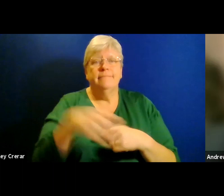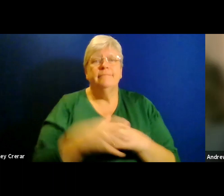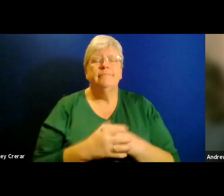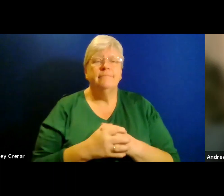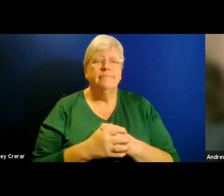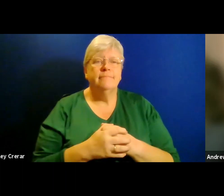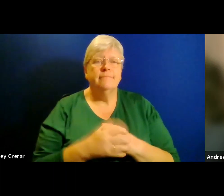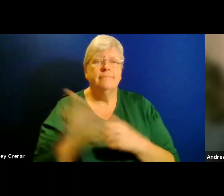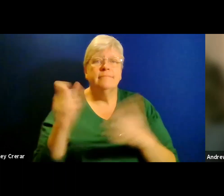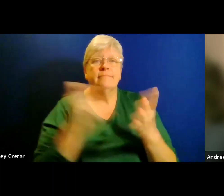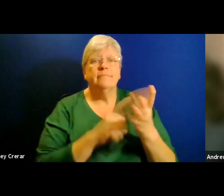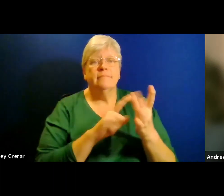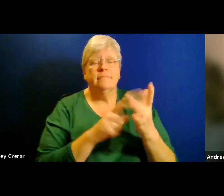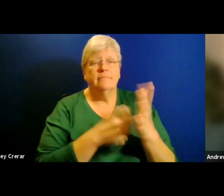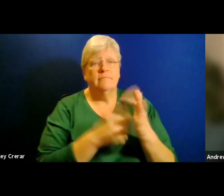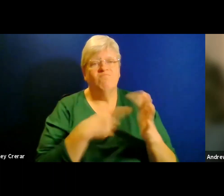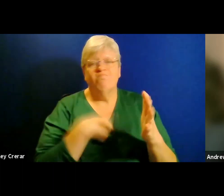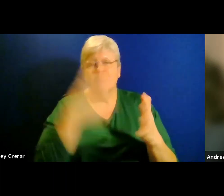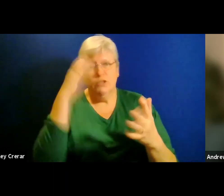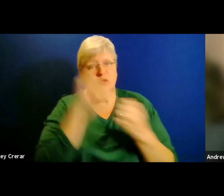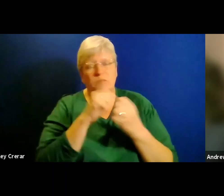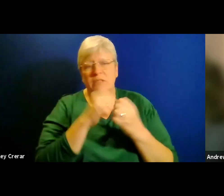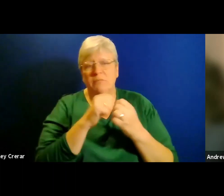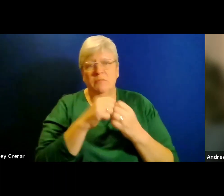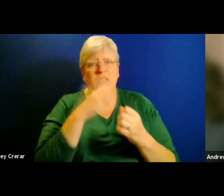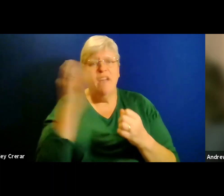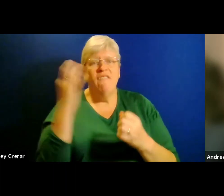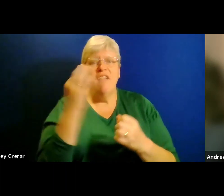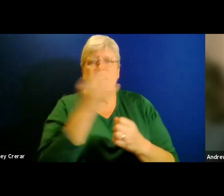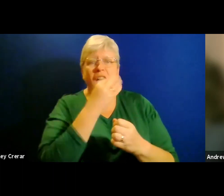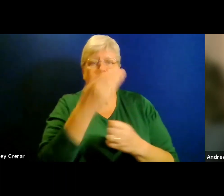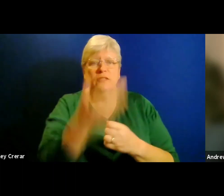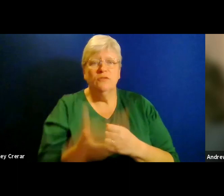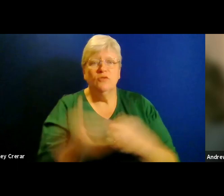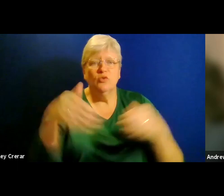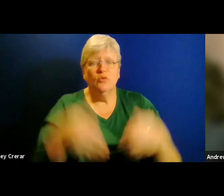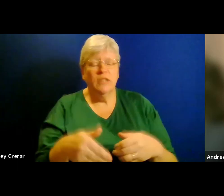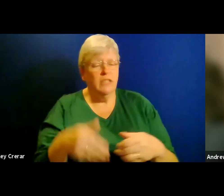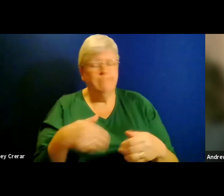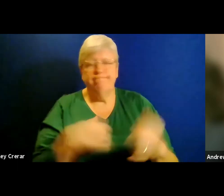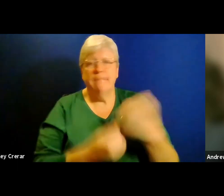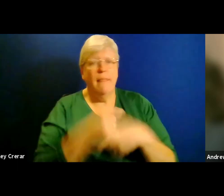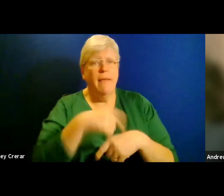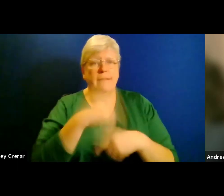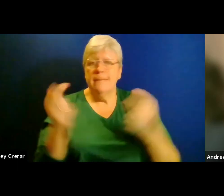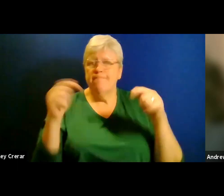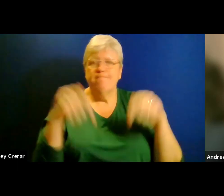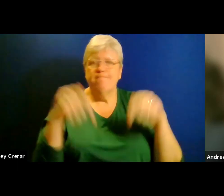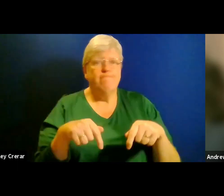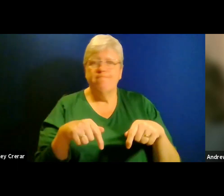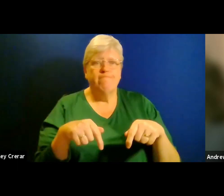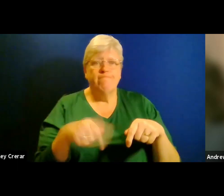Claire McInnes didn't remember laying the flowers on the grave. They weren't there the last time she came up to the little cemetery on the hill above the